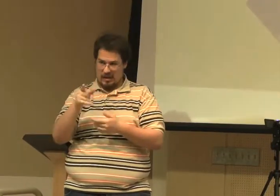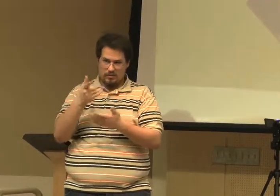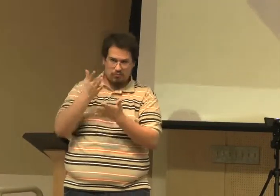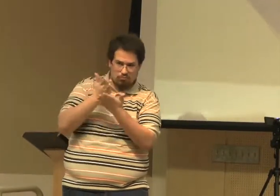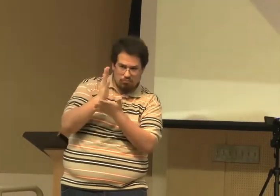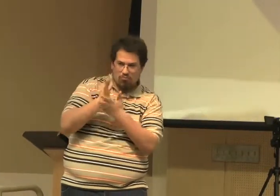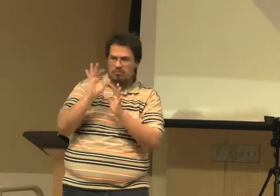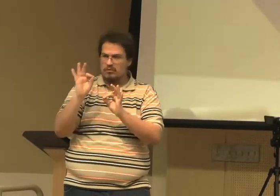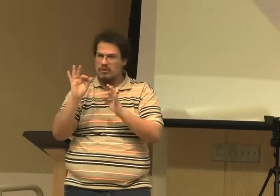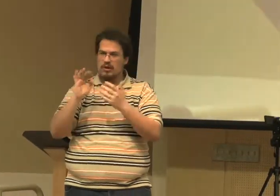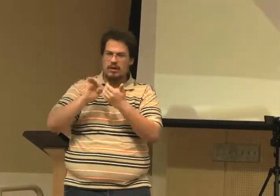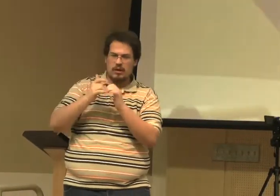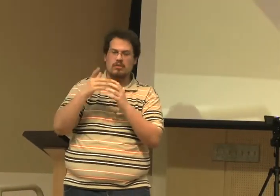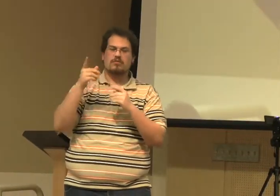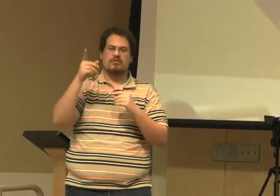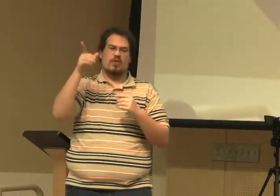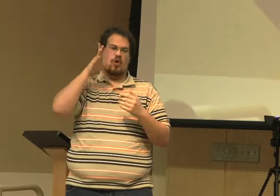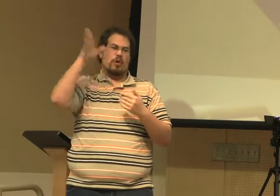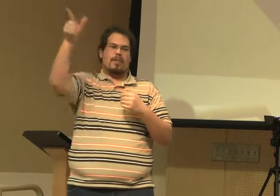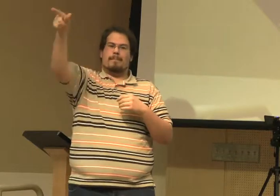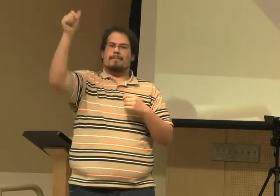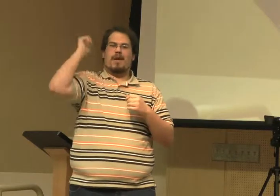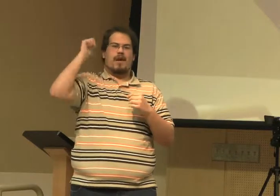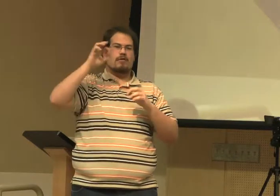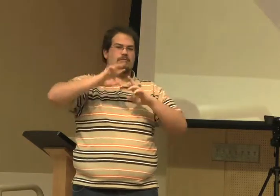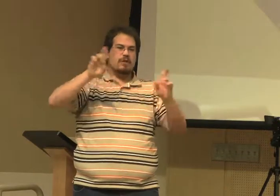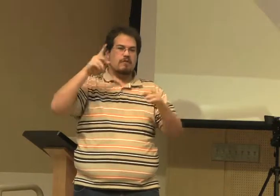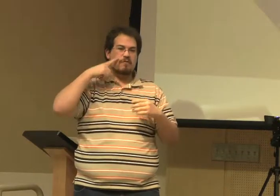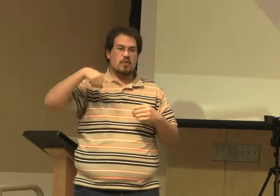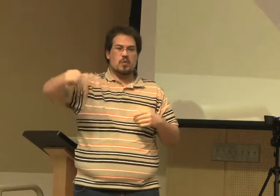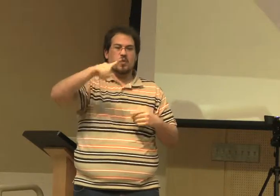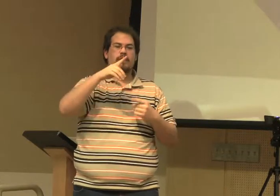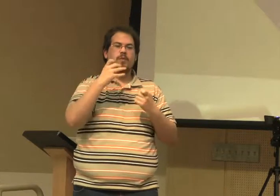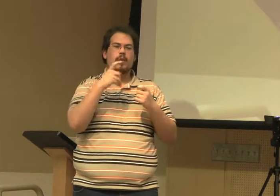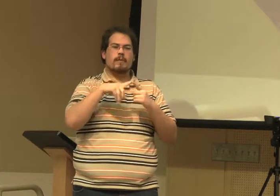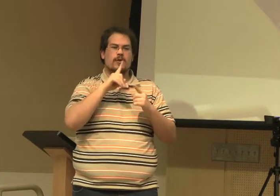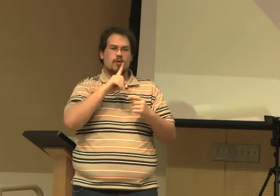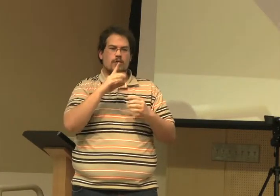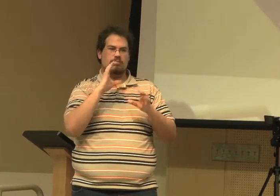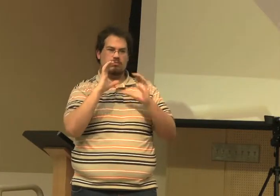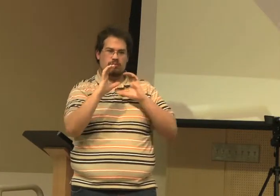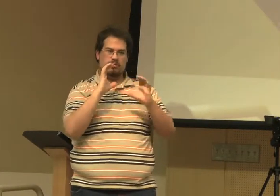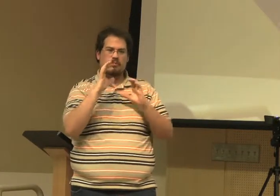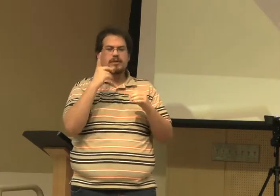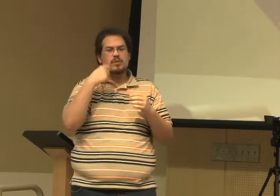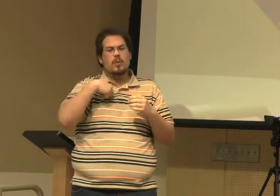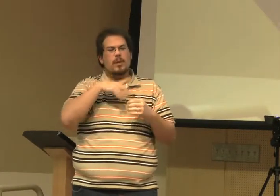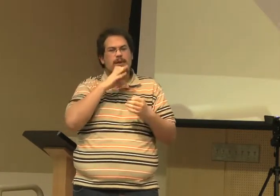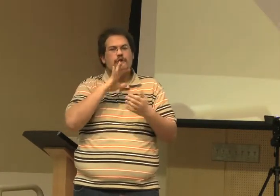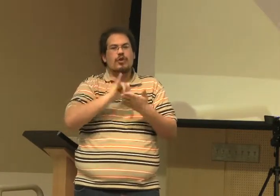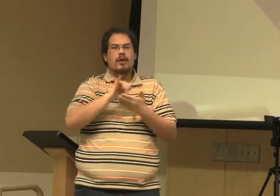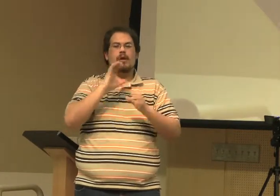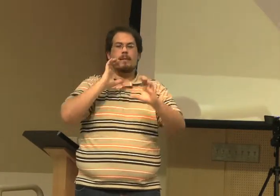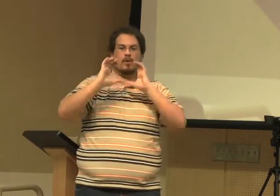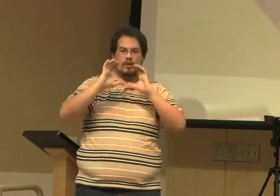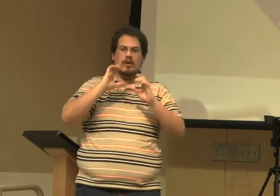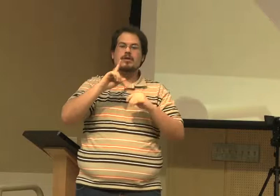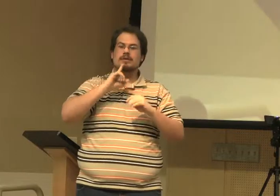to say it or if it's appropriate, you can always approach one of them and help them with that first to make sure. We really want to make